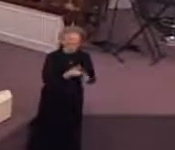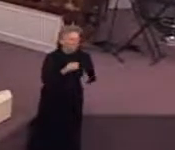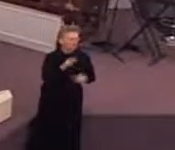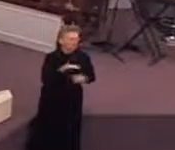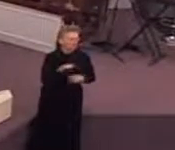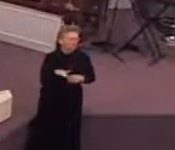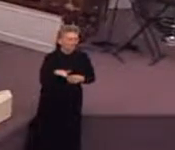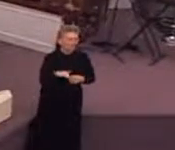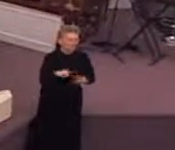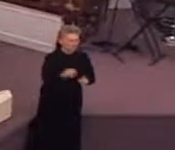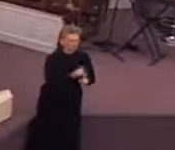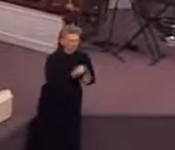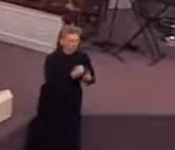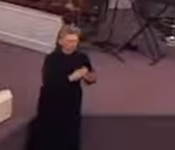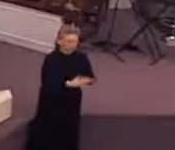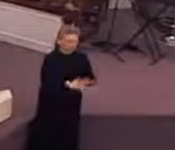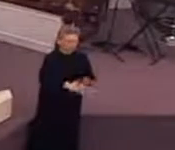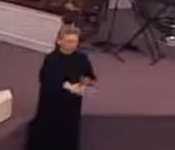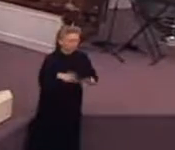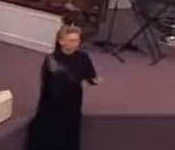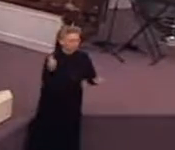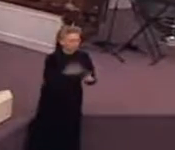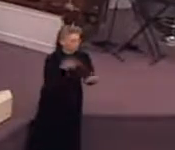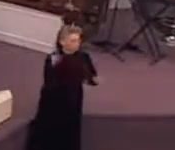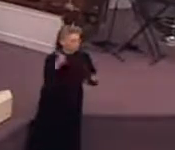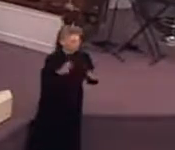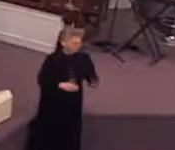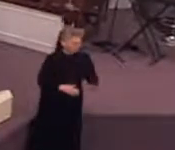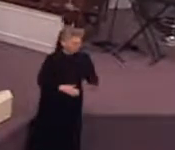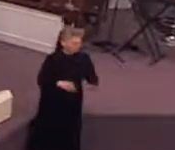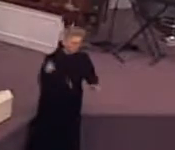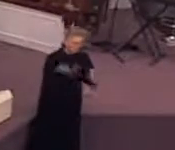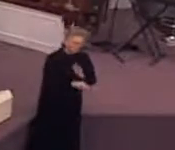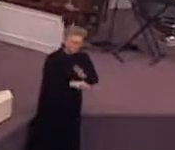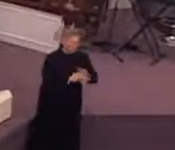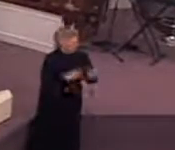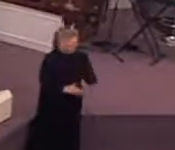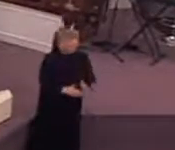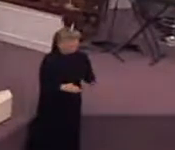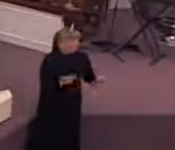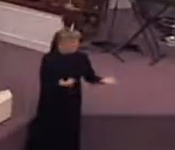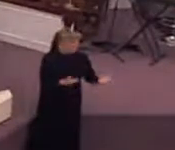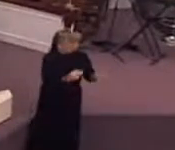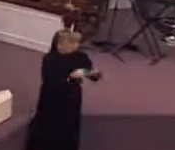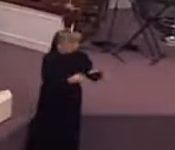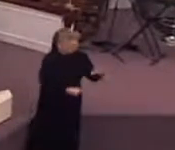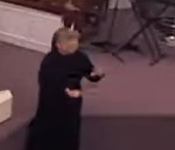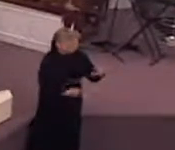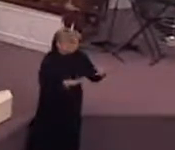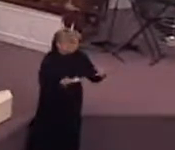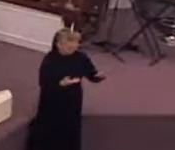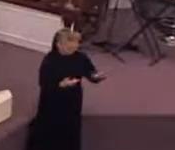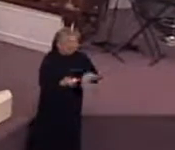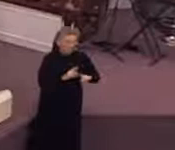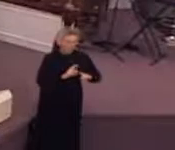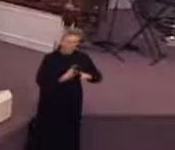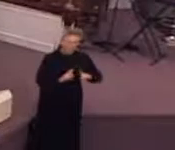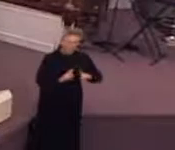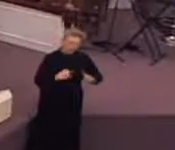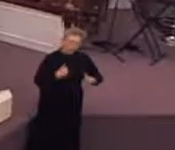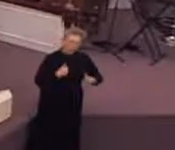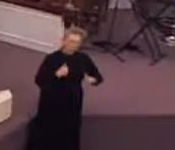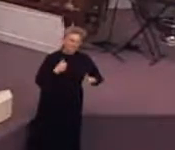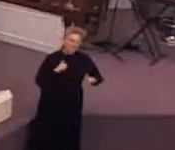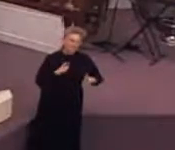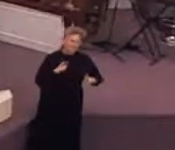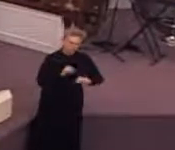and rapists and murderers and go on down the list, amen. But we've got to somehow, amen, impact our world, amen, as God has called